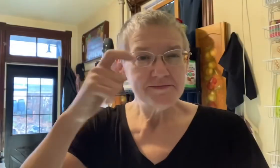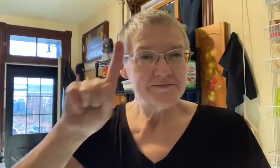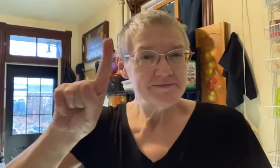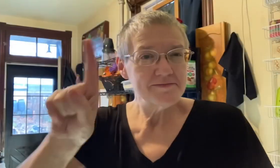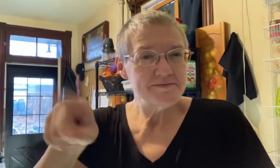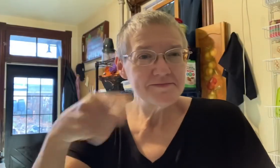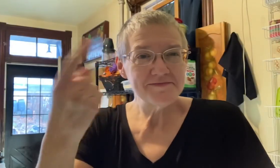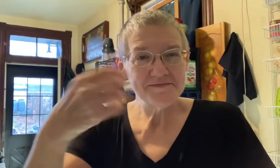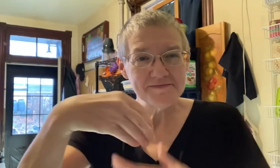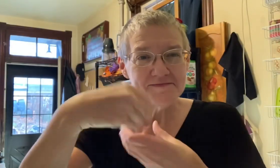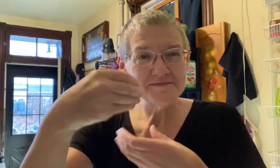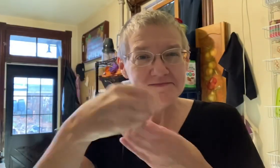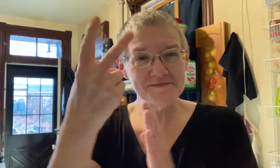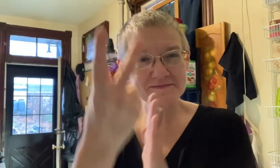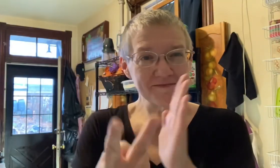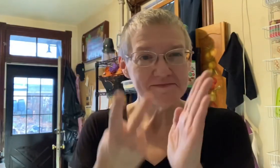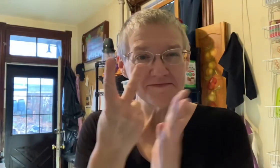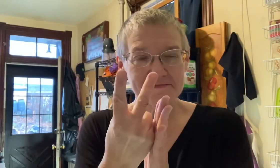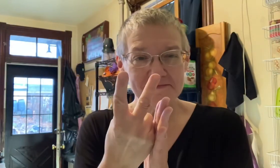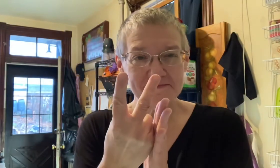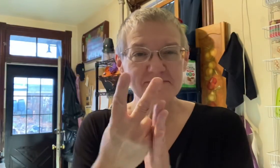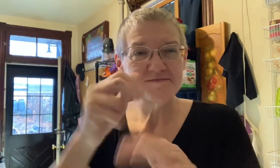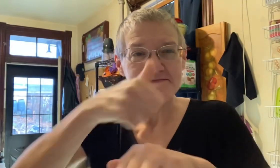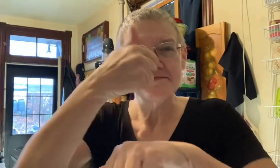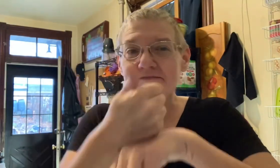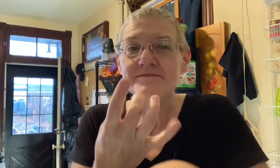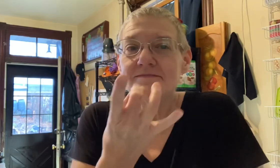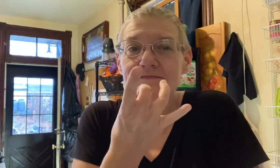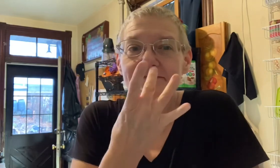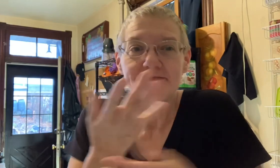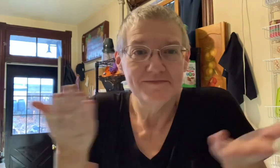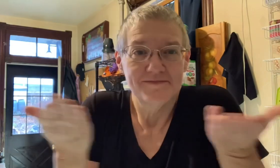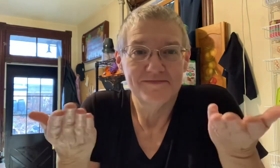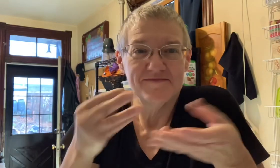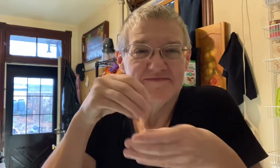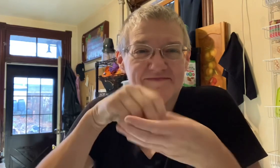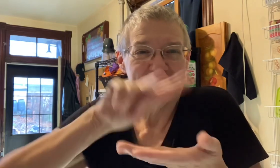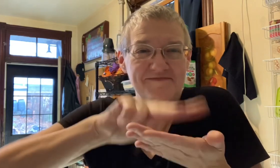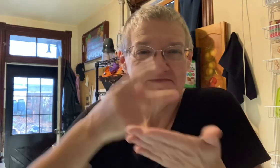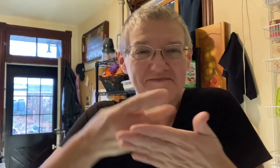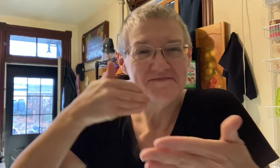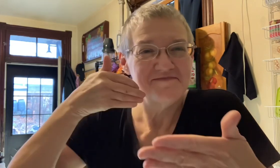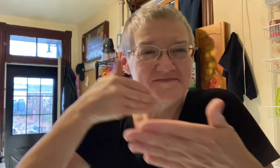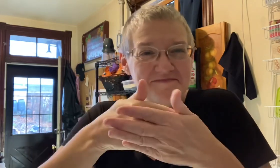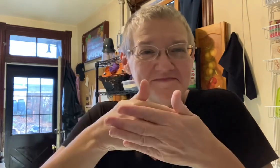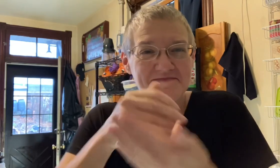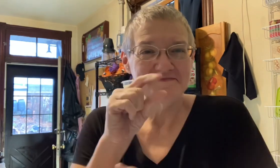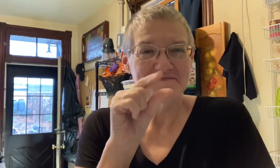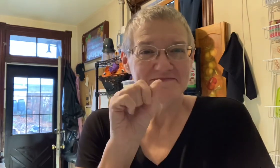And because they're only going to be outside 2 hours, I've set up some lights here in the kitchen, close to the